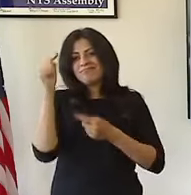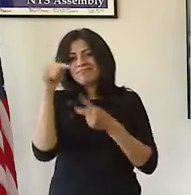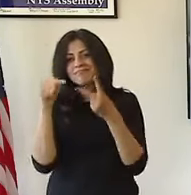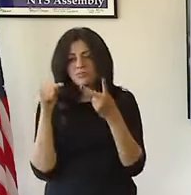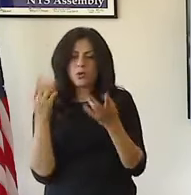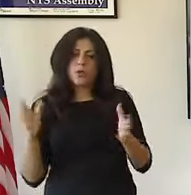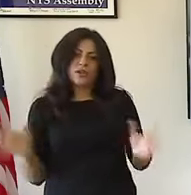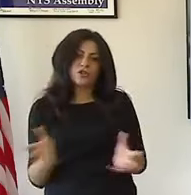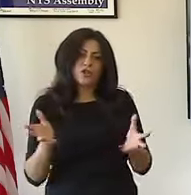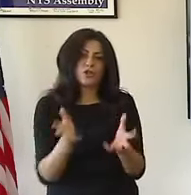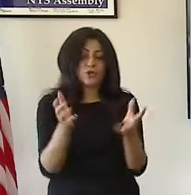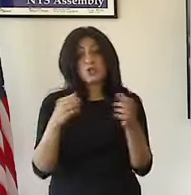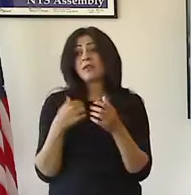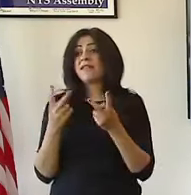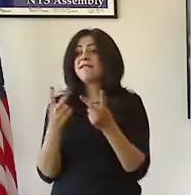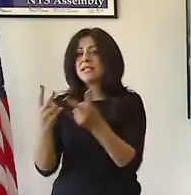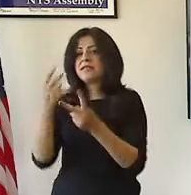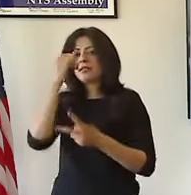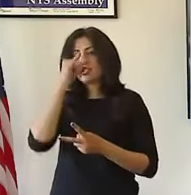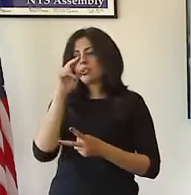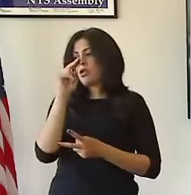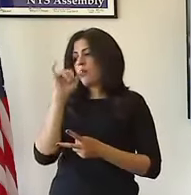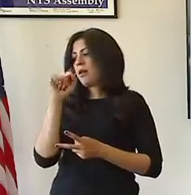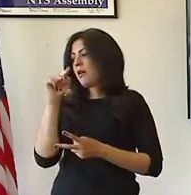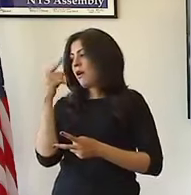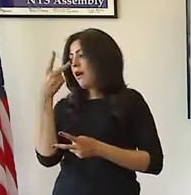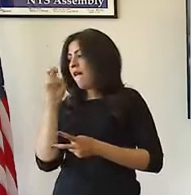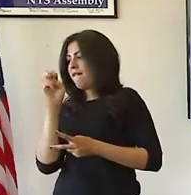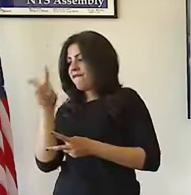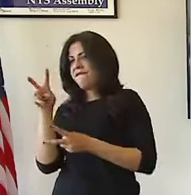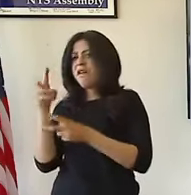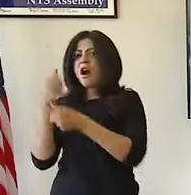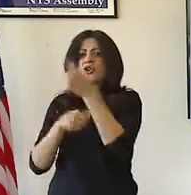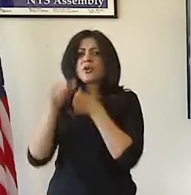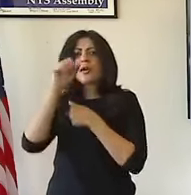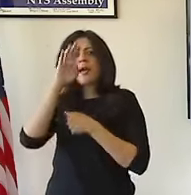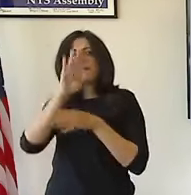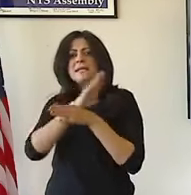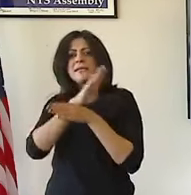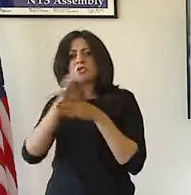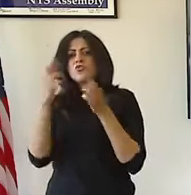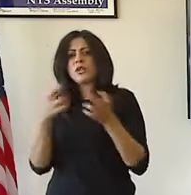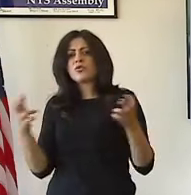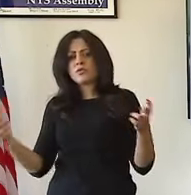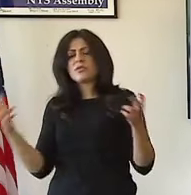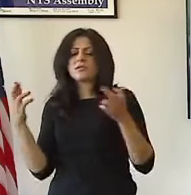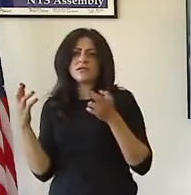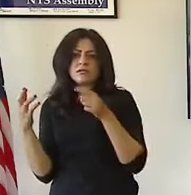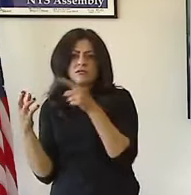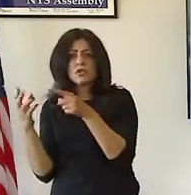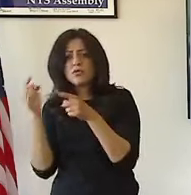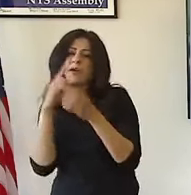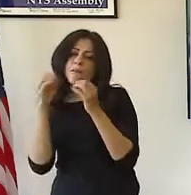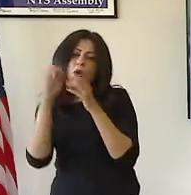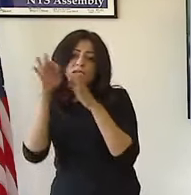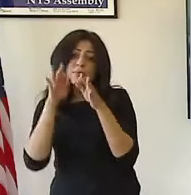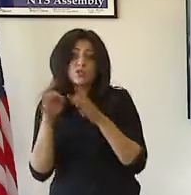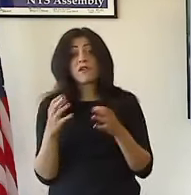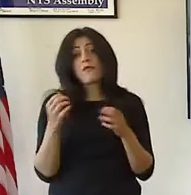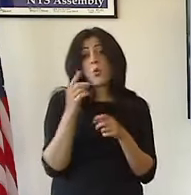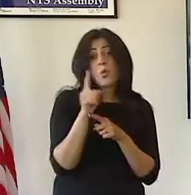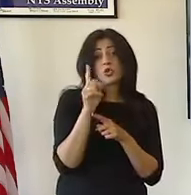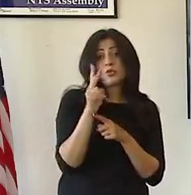visit duchessny.gov, business resources, under Restarting Duchess, and we'll give you some direction. We have 1 or 2 minutes left, so we'll take any last